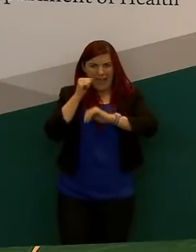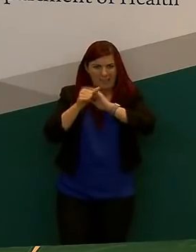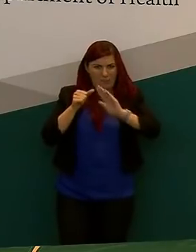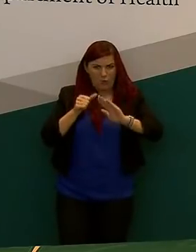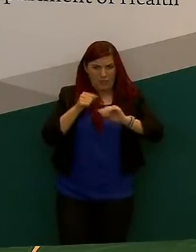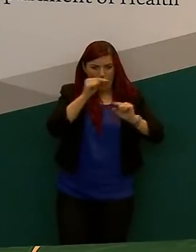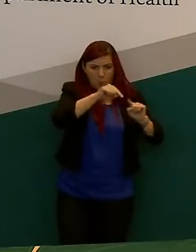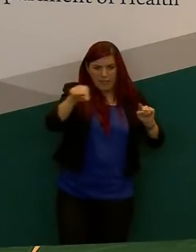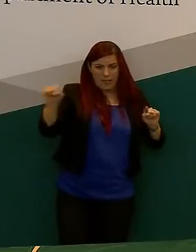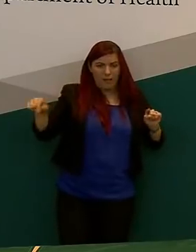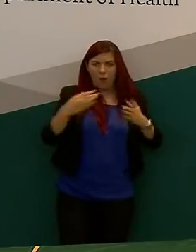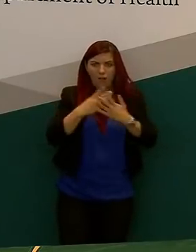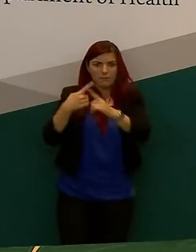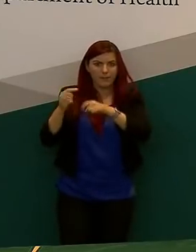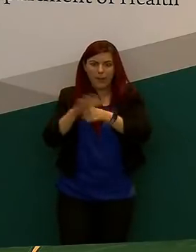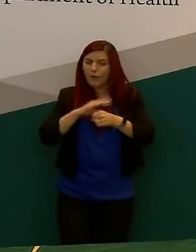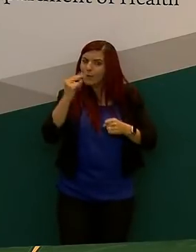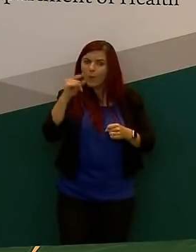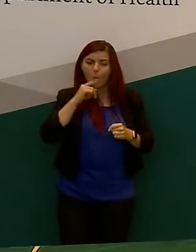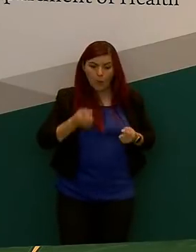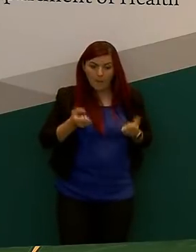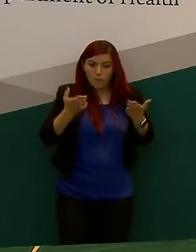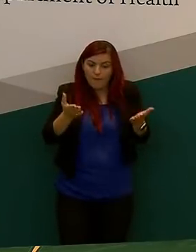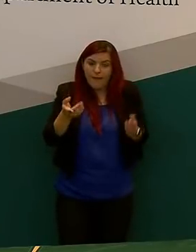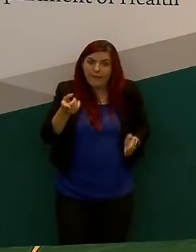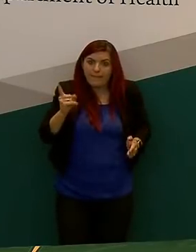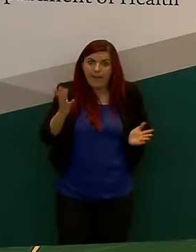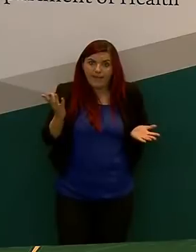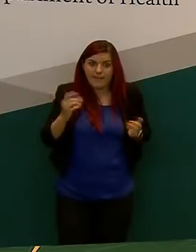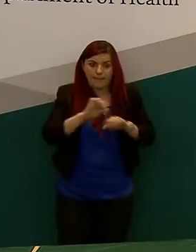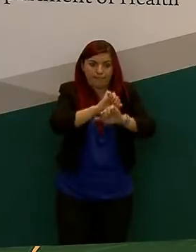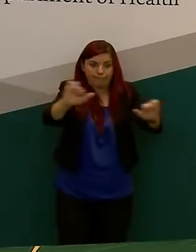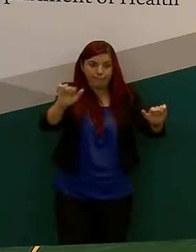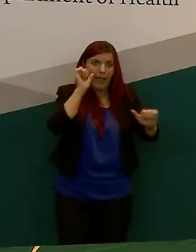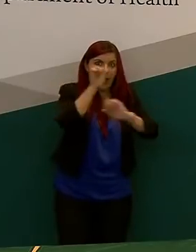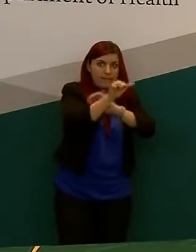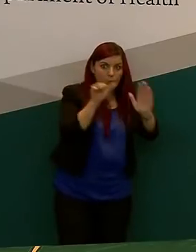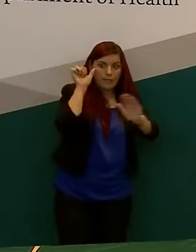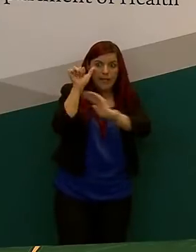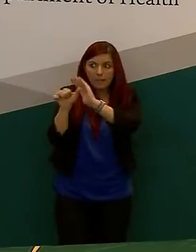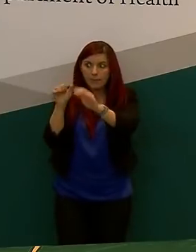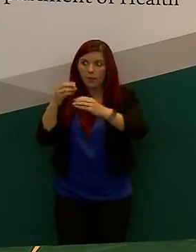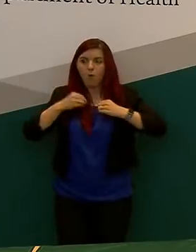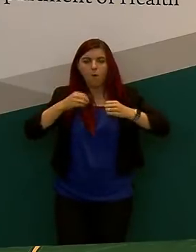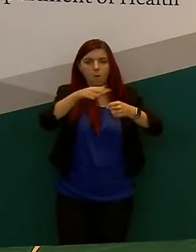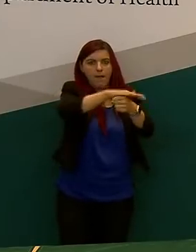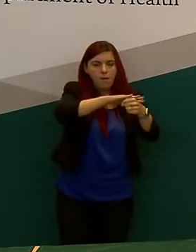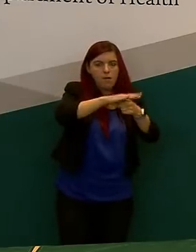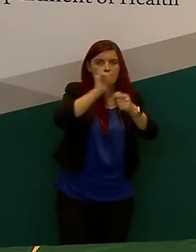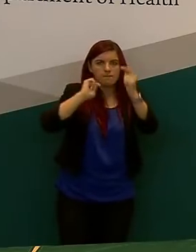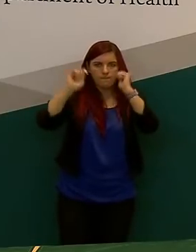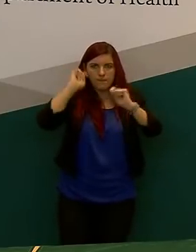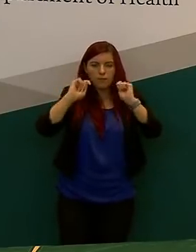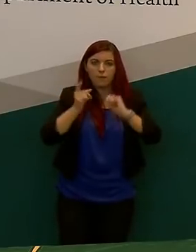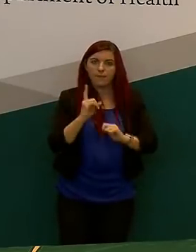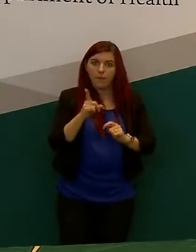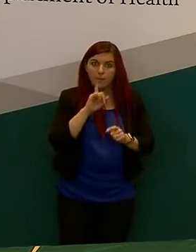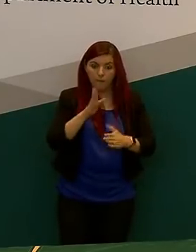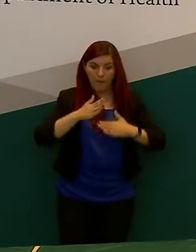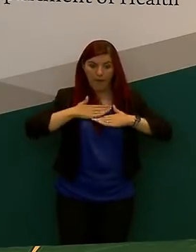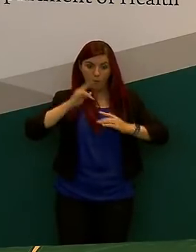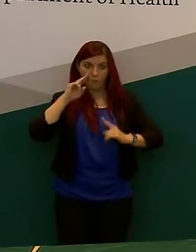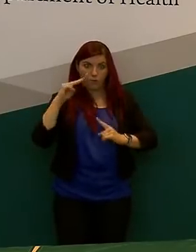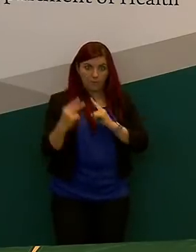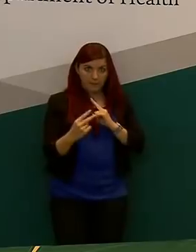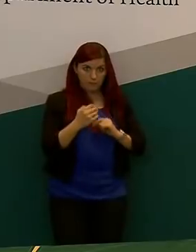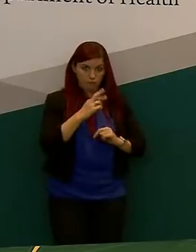health grounds, but of course we understand at all times there's a whole range of factors that need to be taken into account. But from our perspective, at this